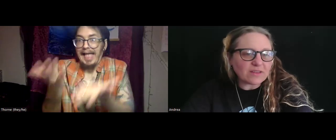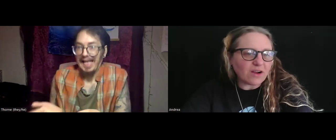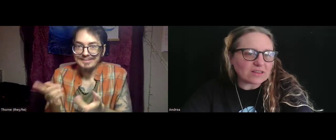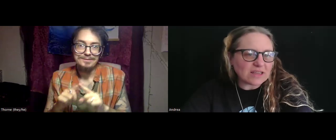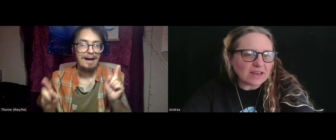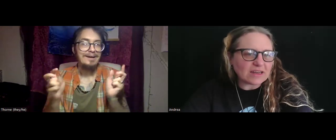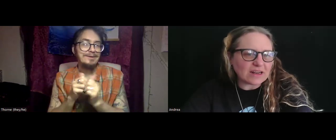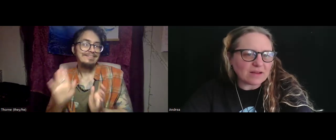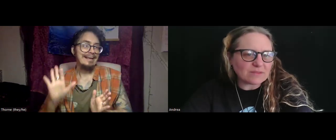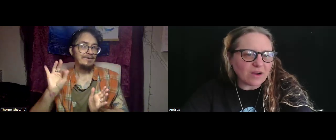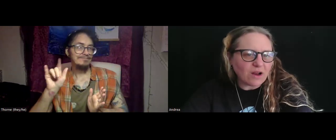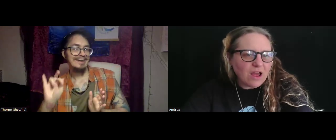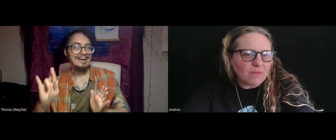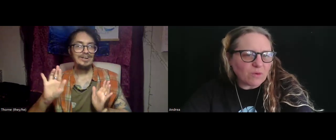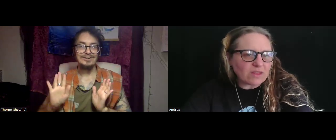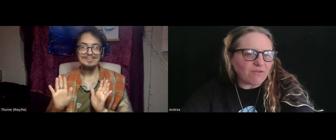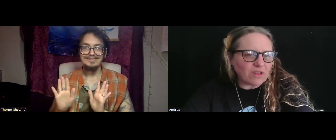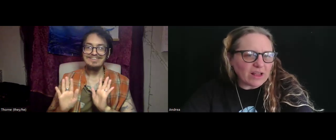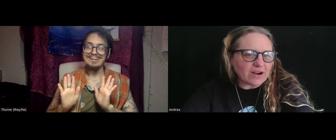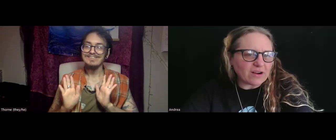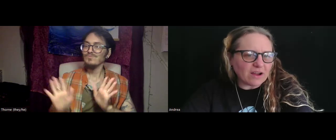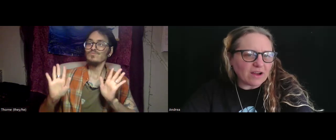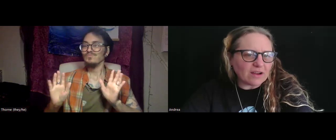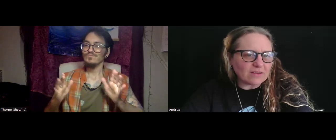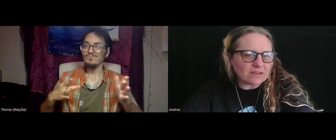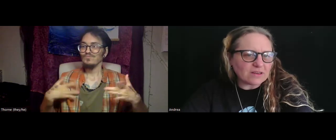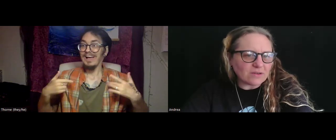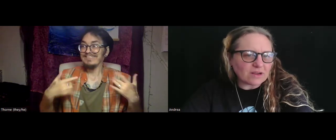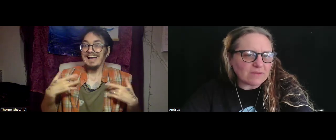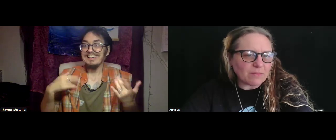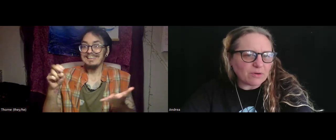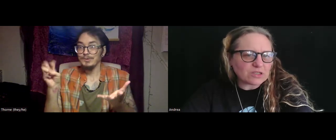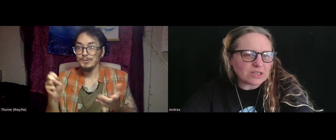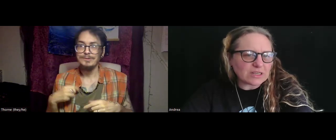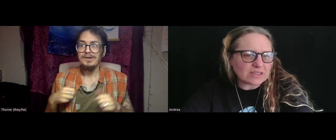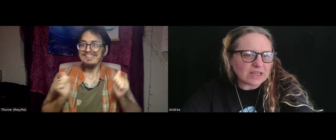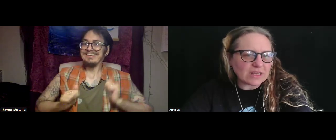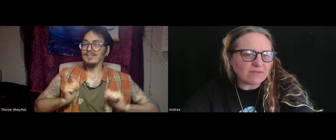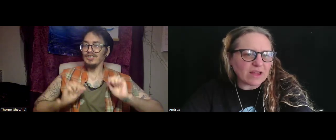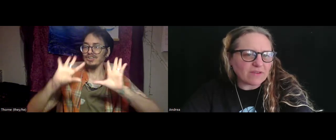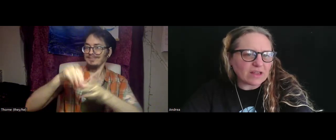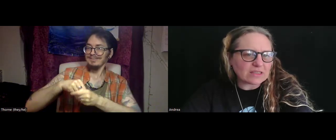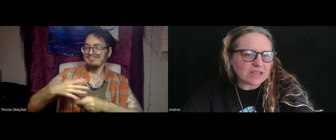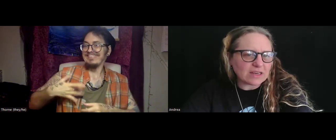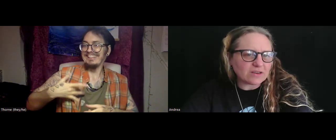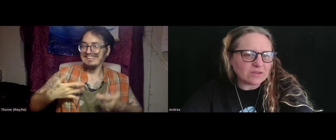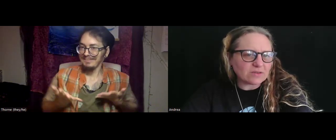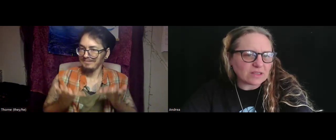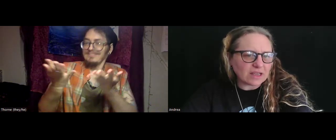all excited and it comes out, but with a flair, kind of a pushy, excite if they have excited news, they can